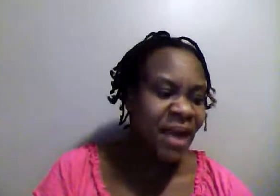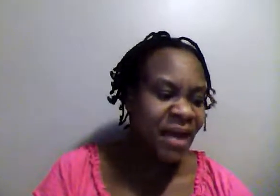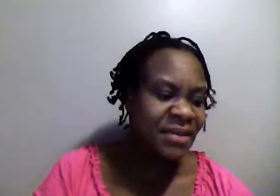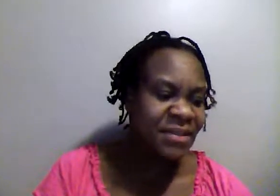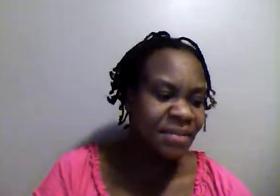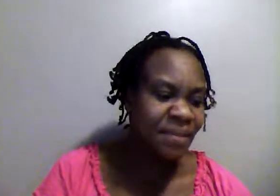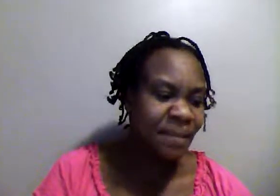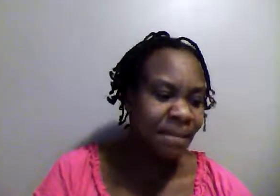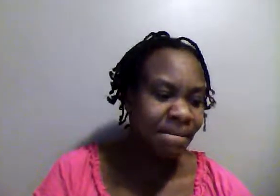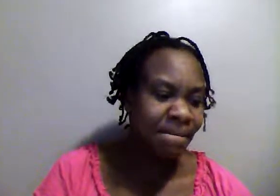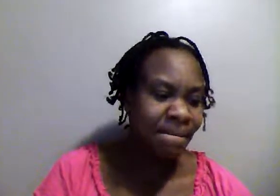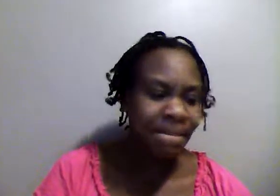plant,